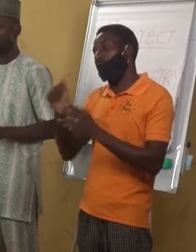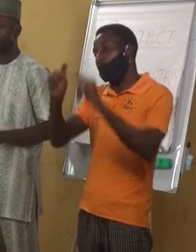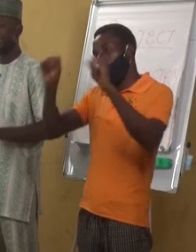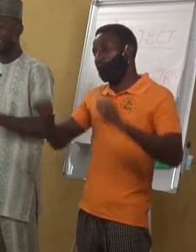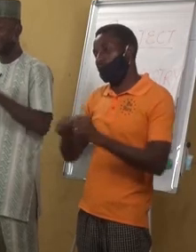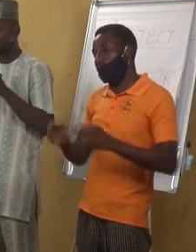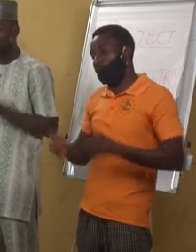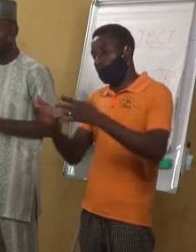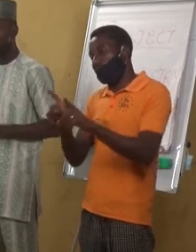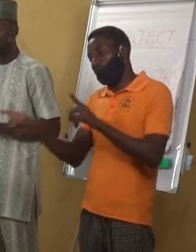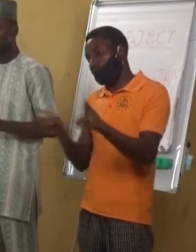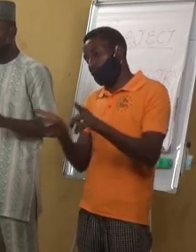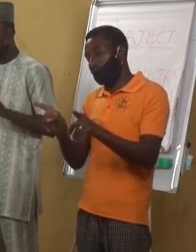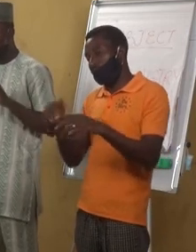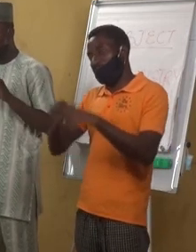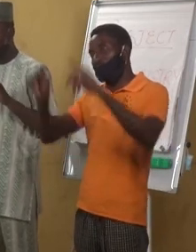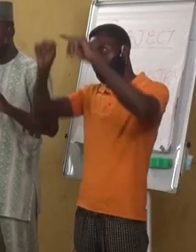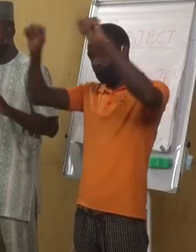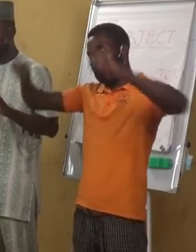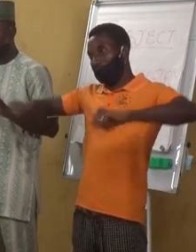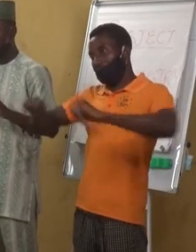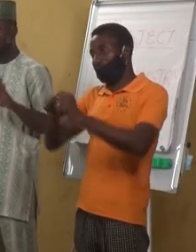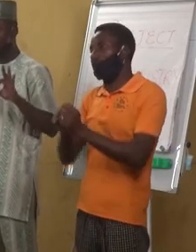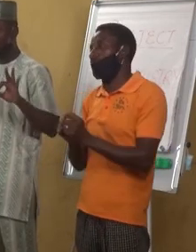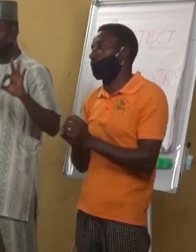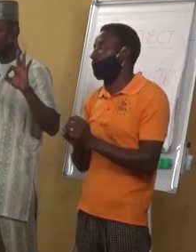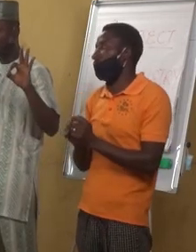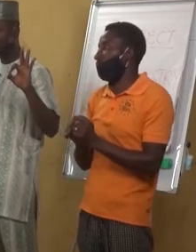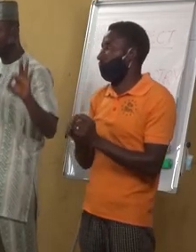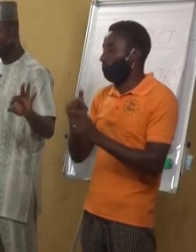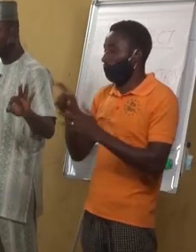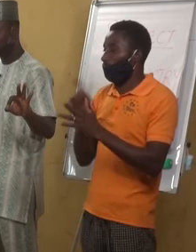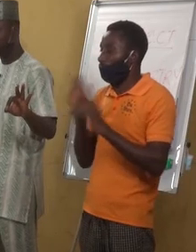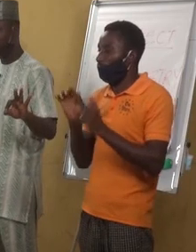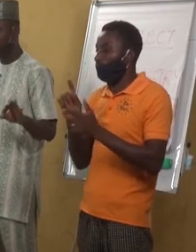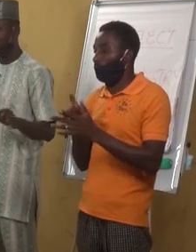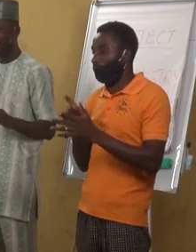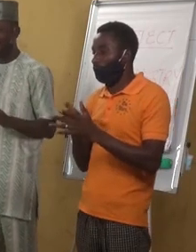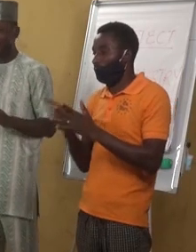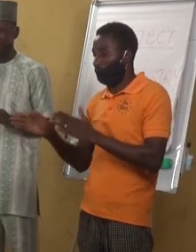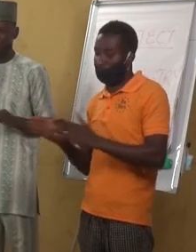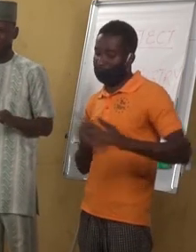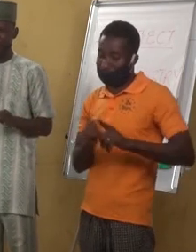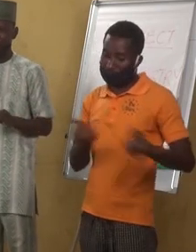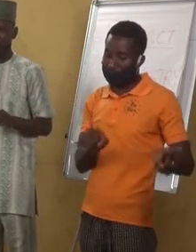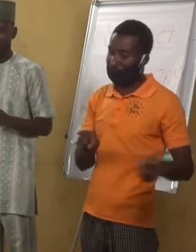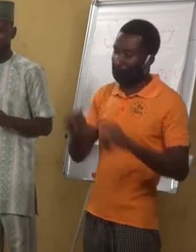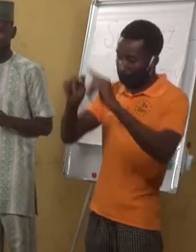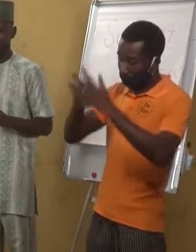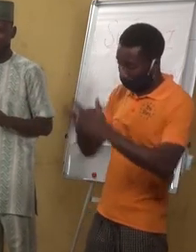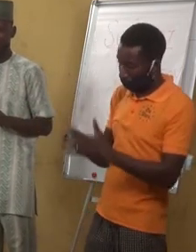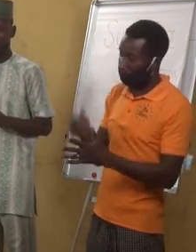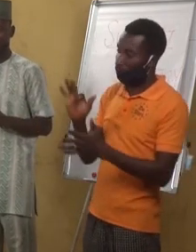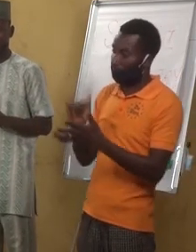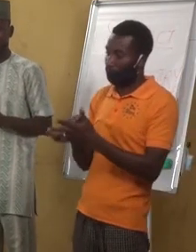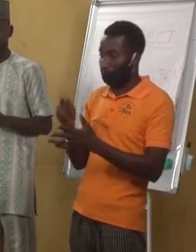your differences in tabular form using corresponding points. When you say these are solid at room temperature, then I'm expecting you tell me that